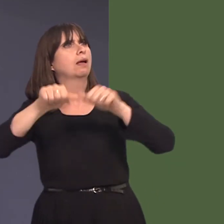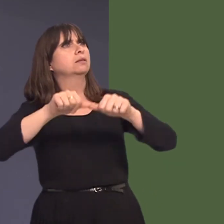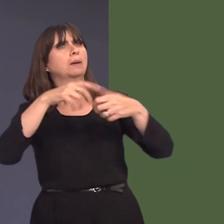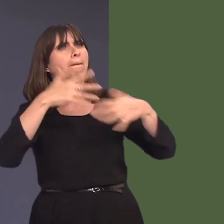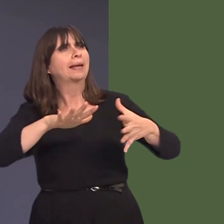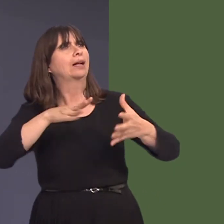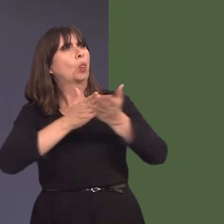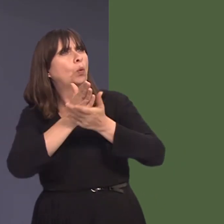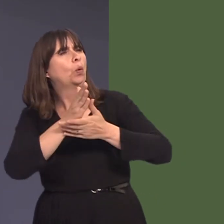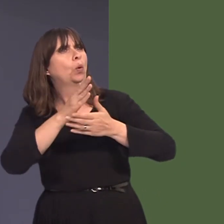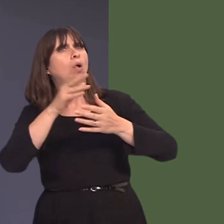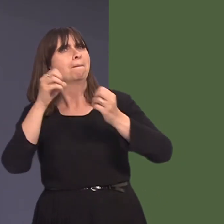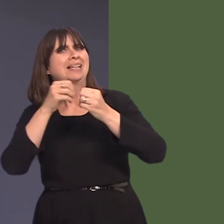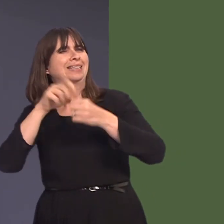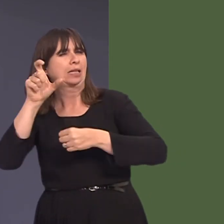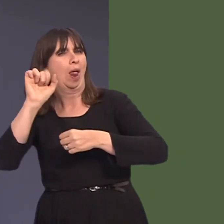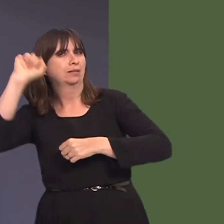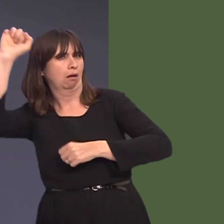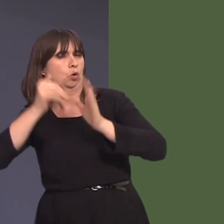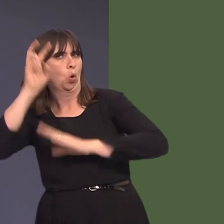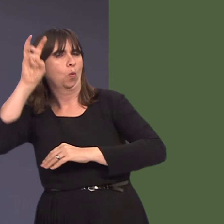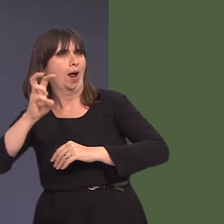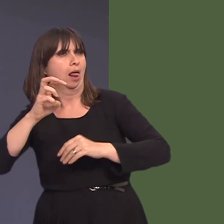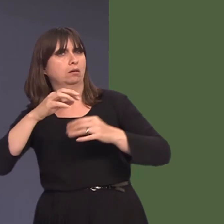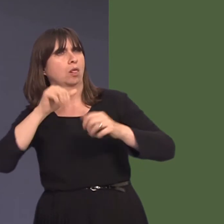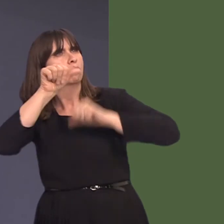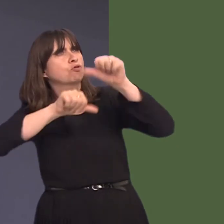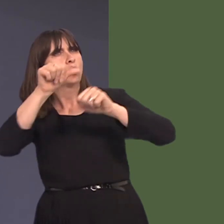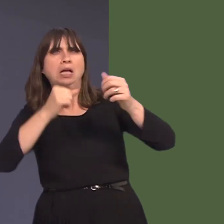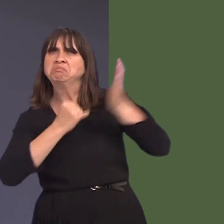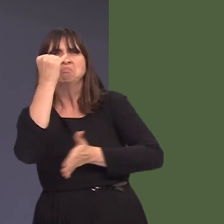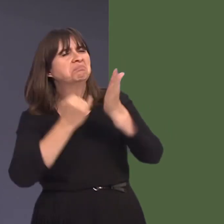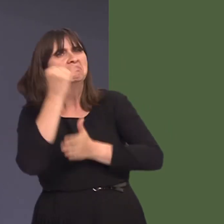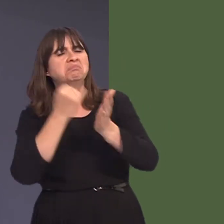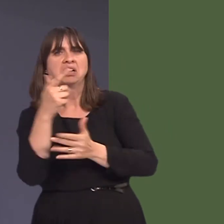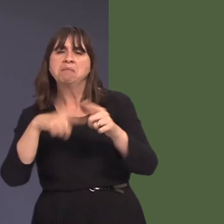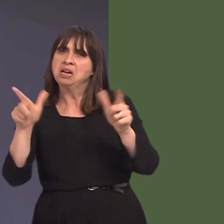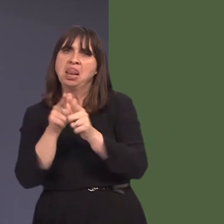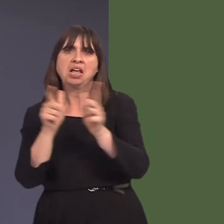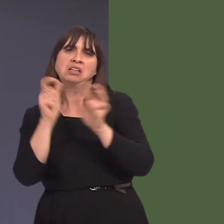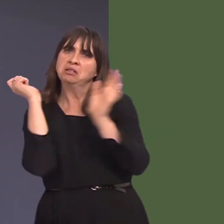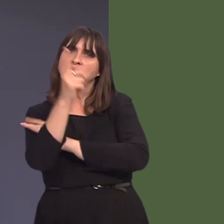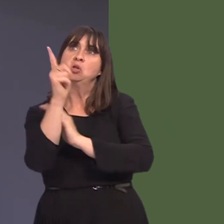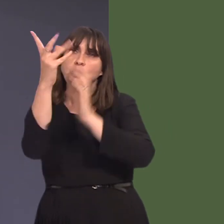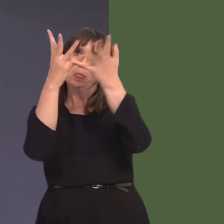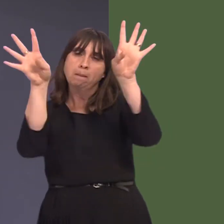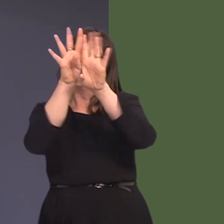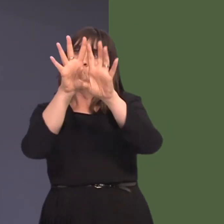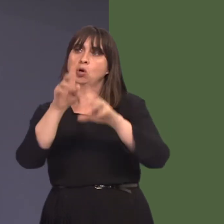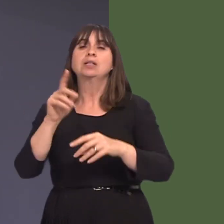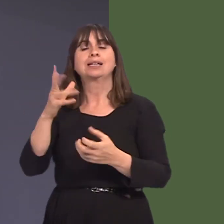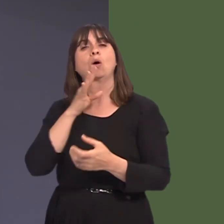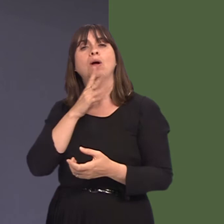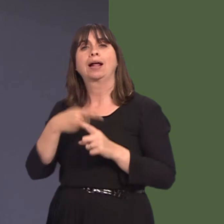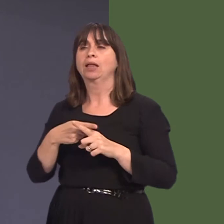undertaken in the Betsy Cadwaladr Health Board, to the point they've written a letter to the board, and I will quote from that letter. Full way for a